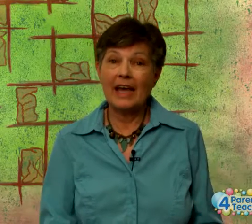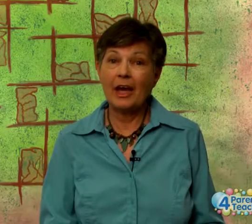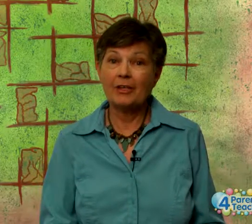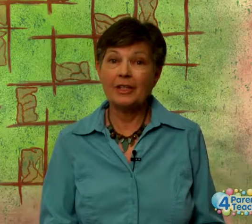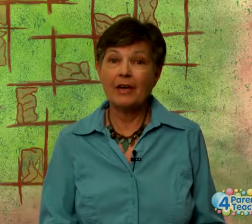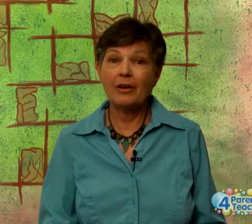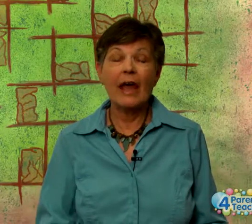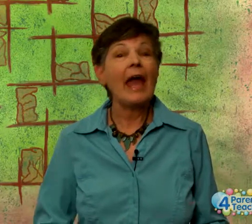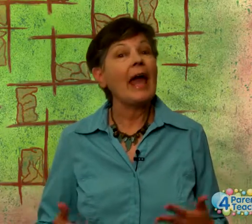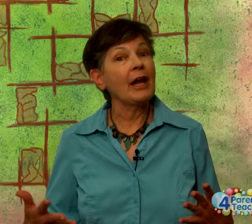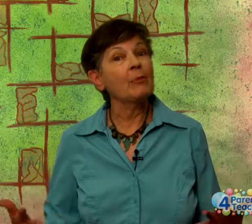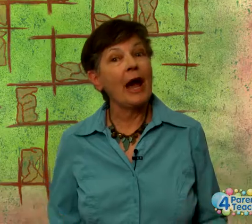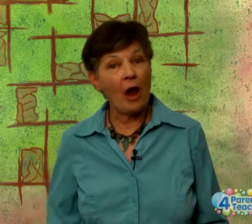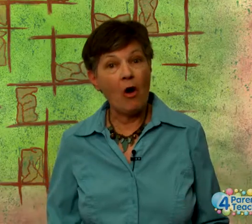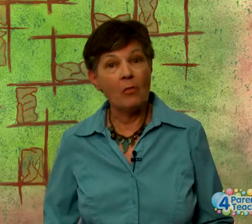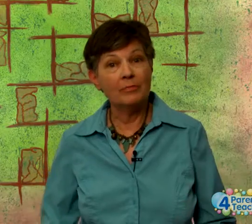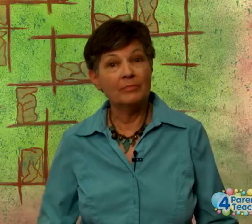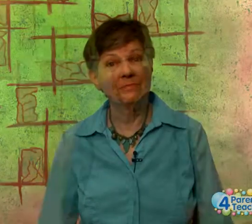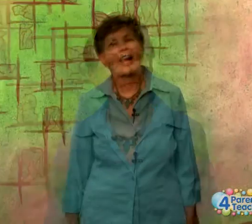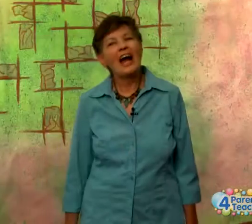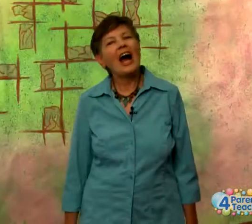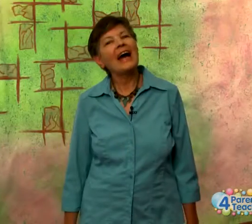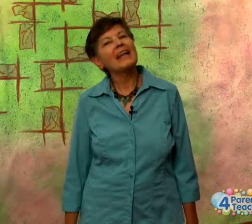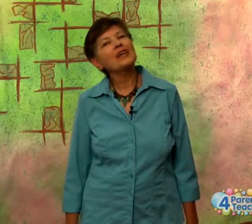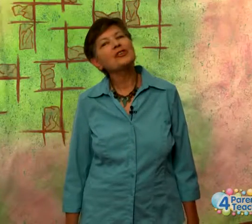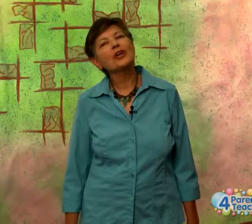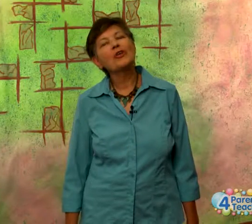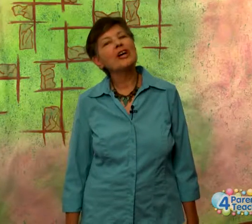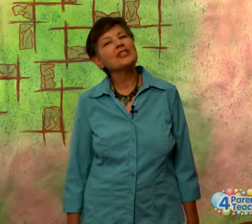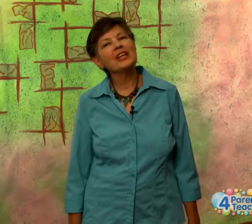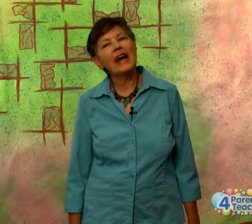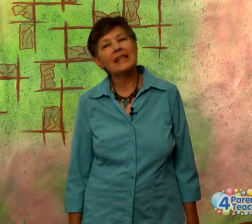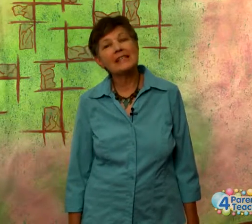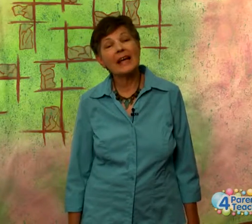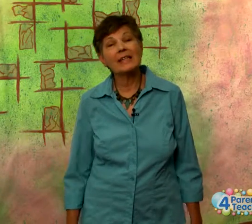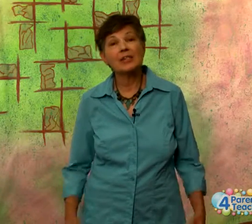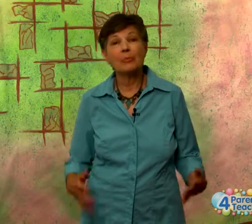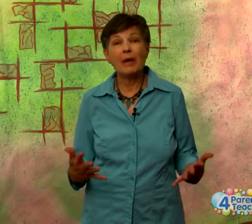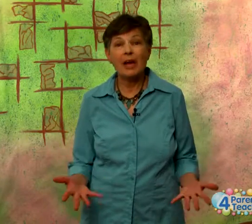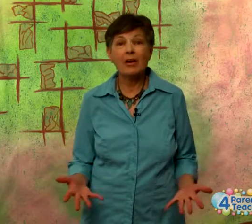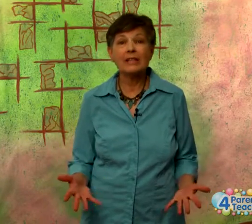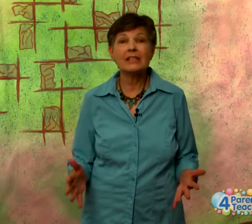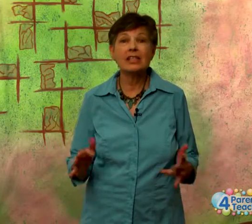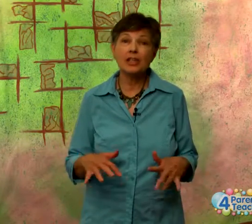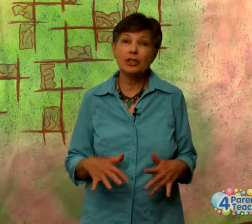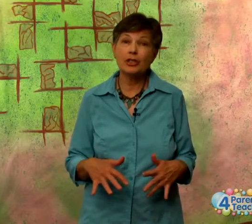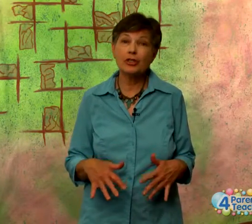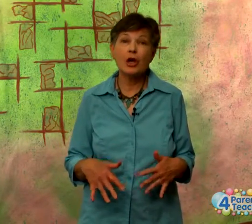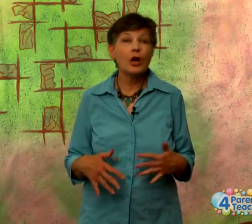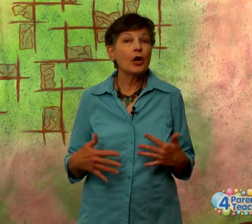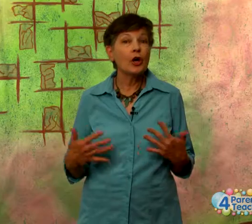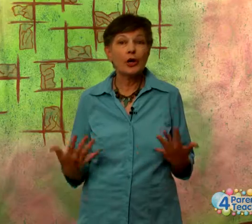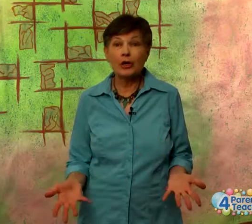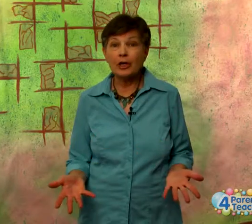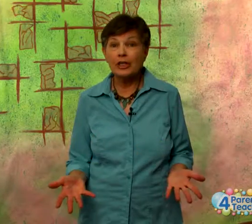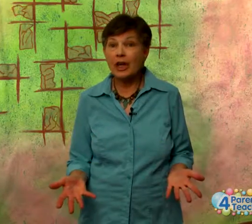daycare center, and at my home. I lecture across the United States to parents, teachers, early